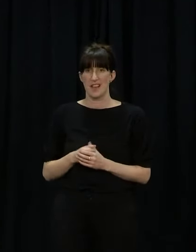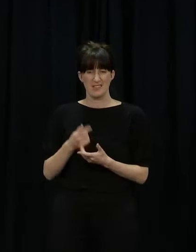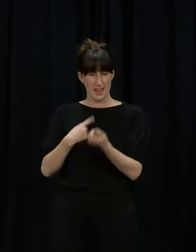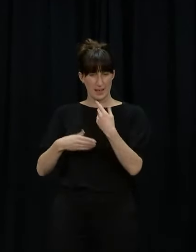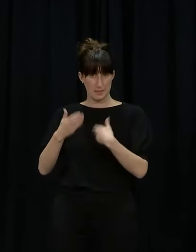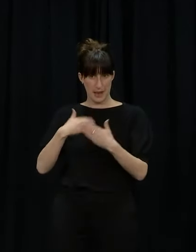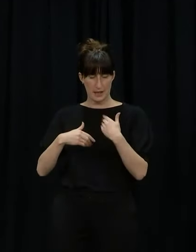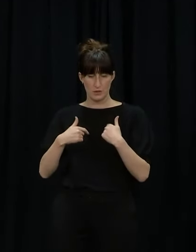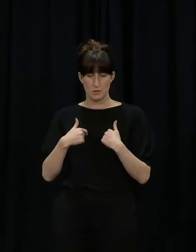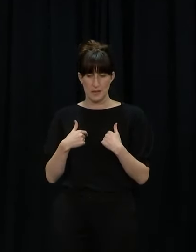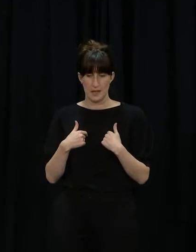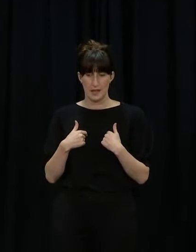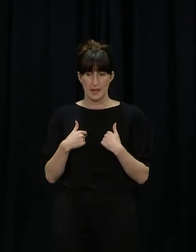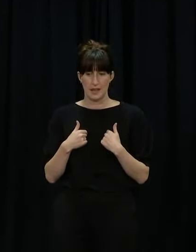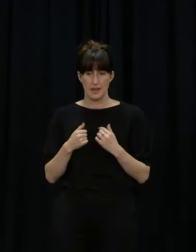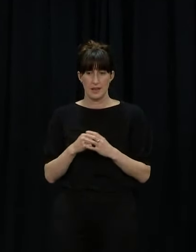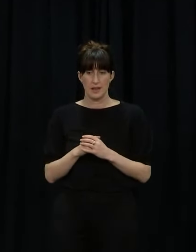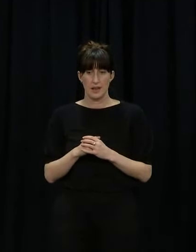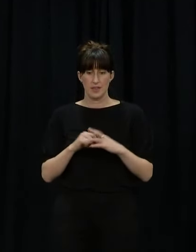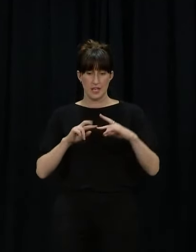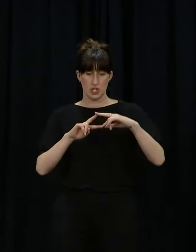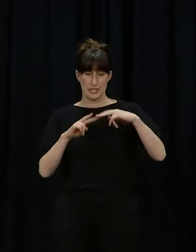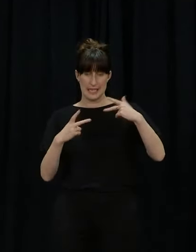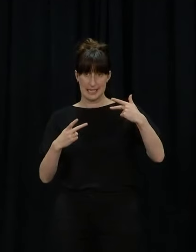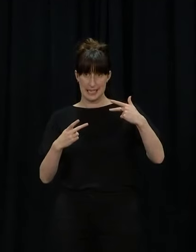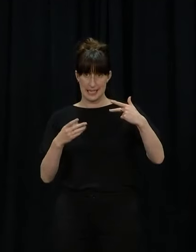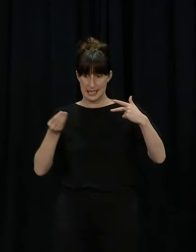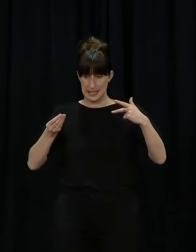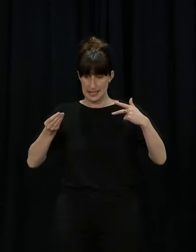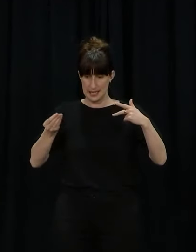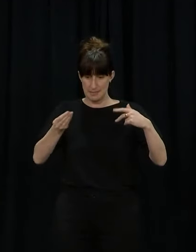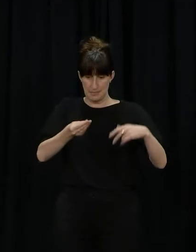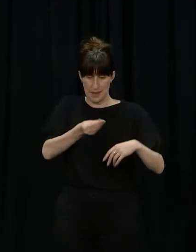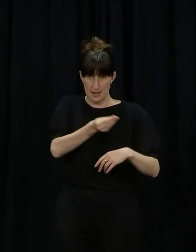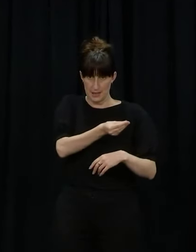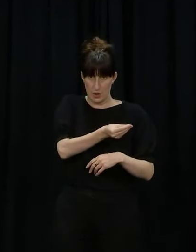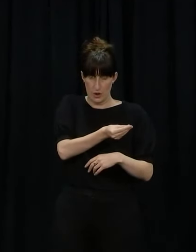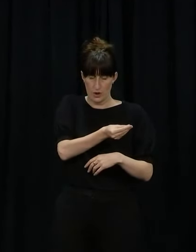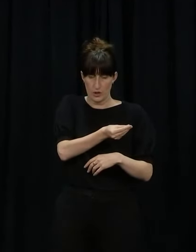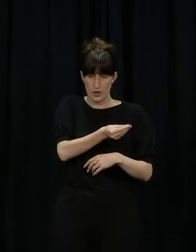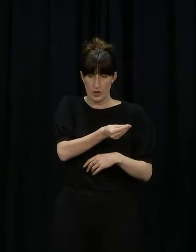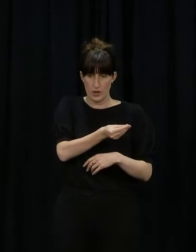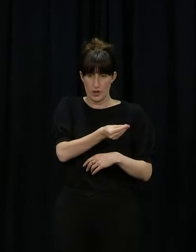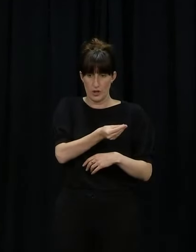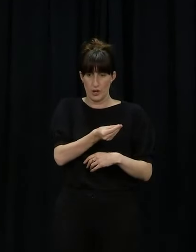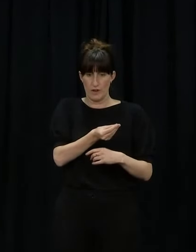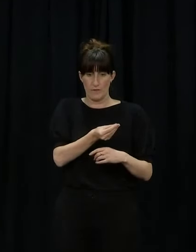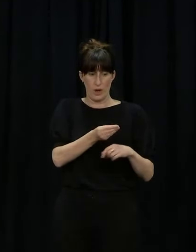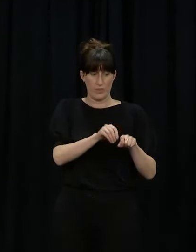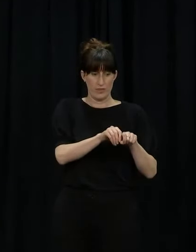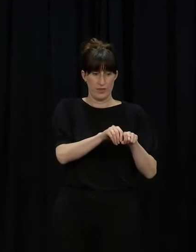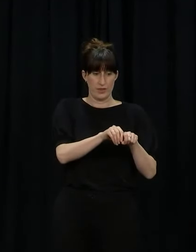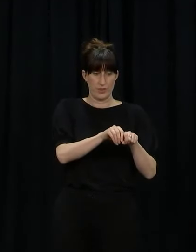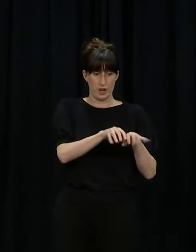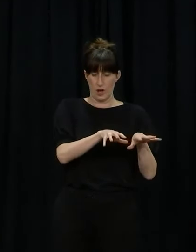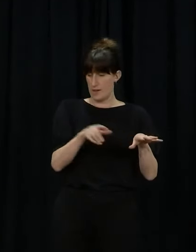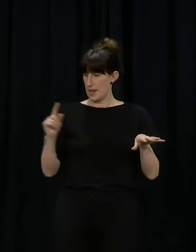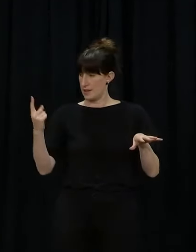that the genome sequencing for our cases and the individual traveller, they've